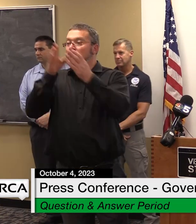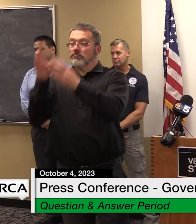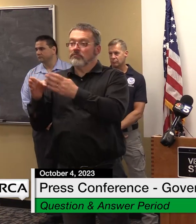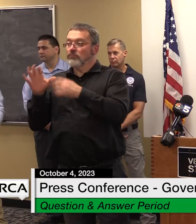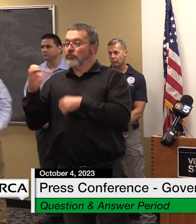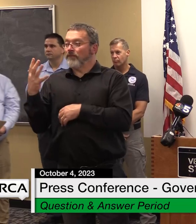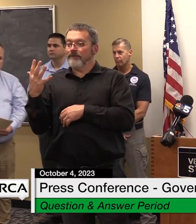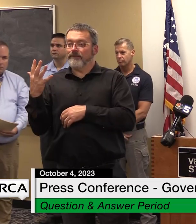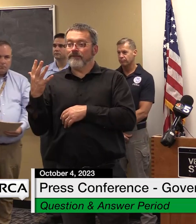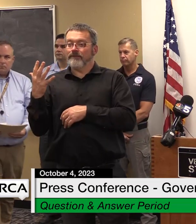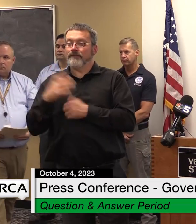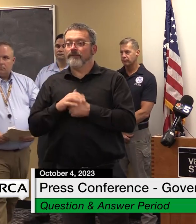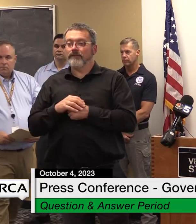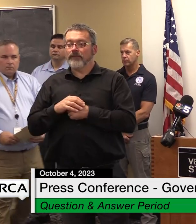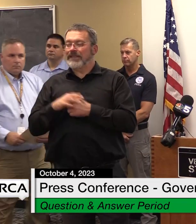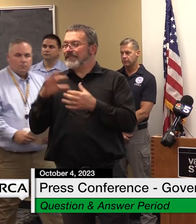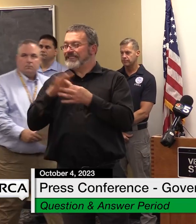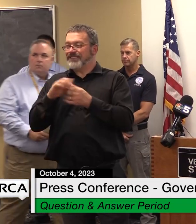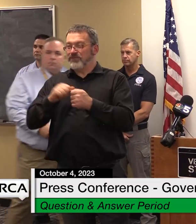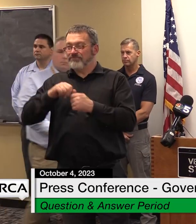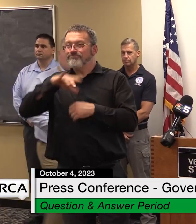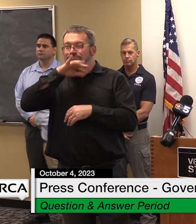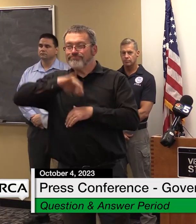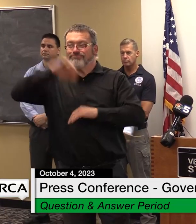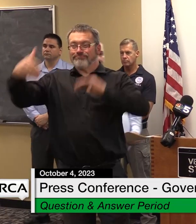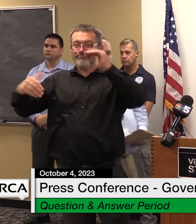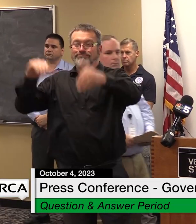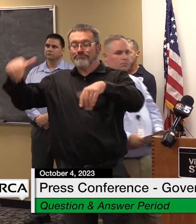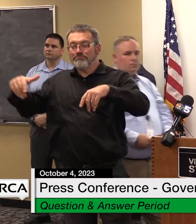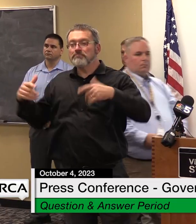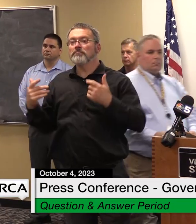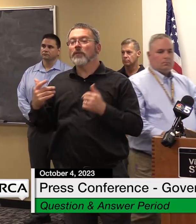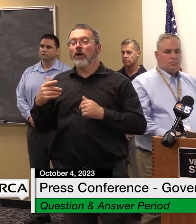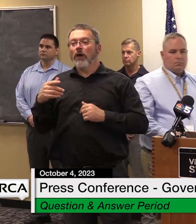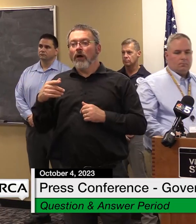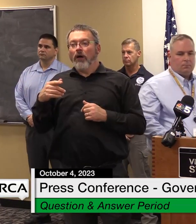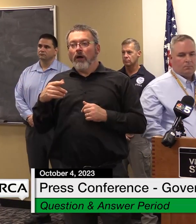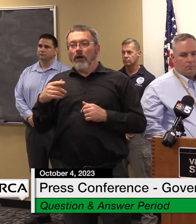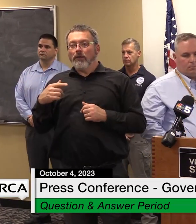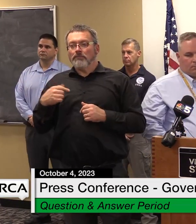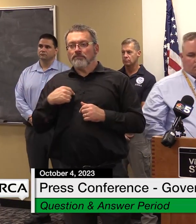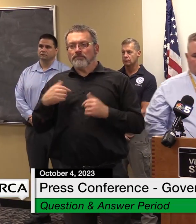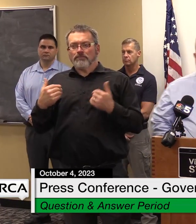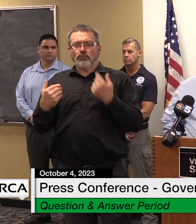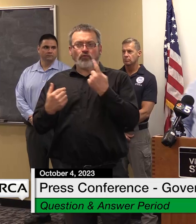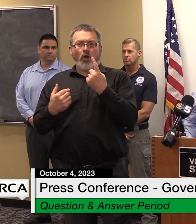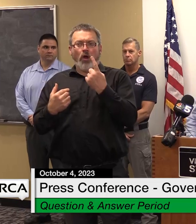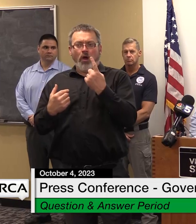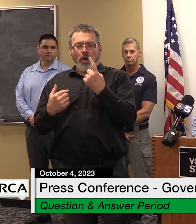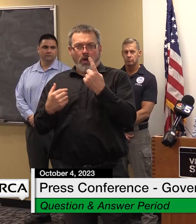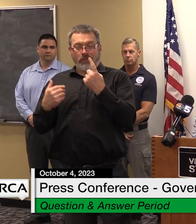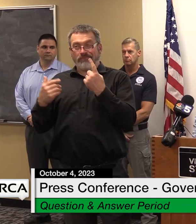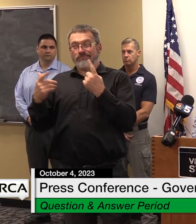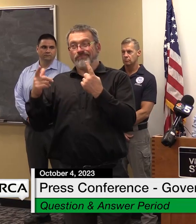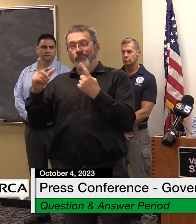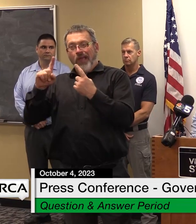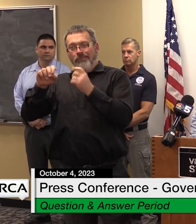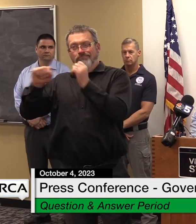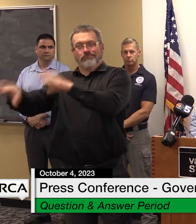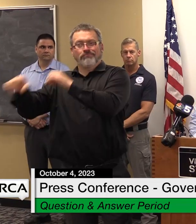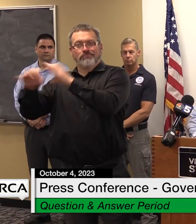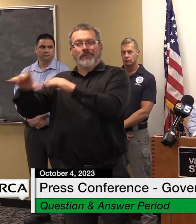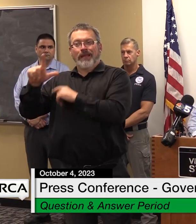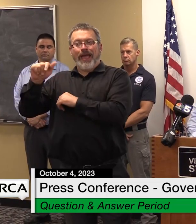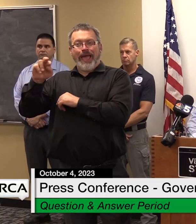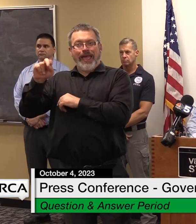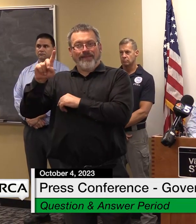of debris. I don't know if you'll be able to speak to this at all, but considering we do only have the one landfill in Coventry, I guess, is that where most of the debris was going? Is